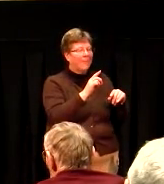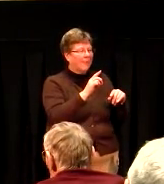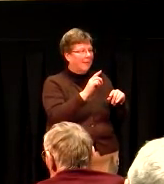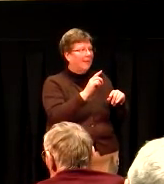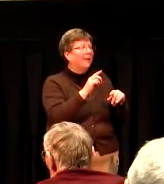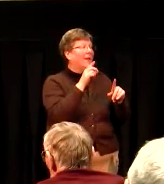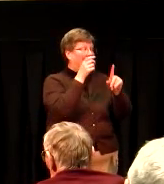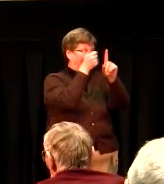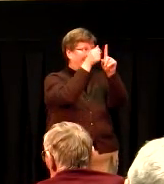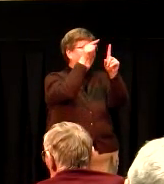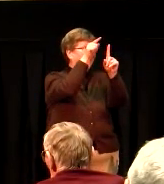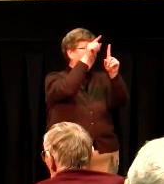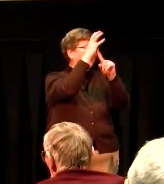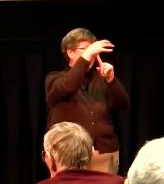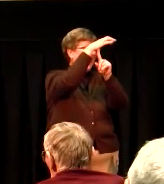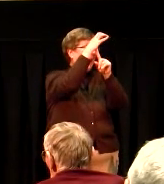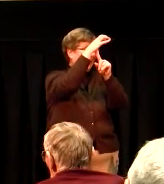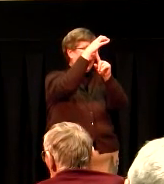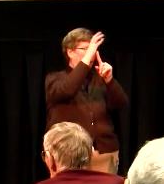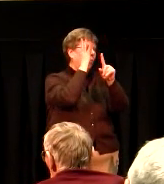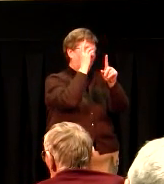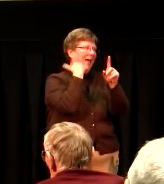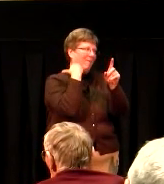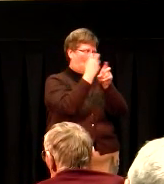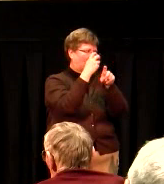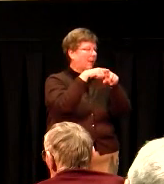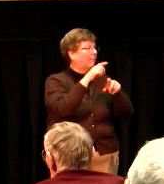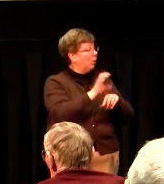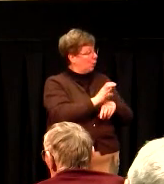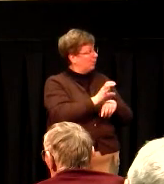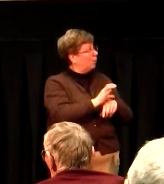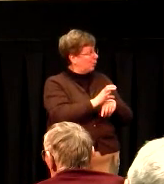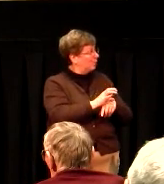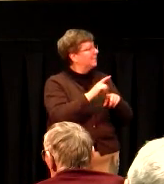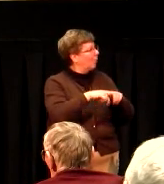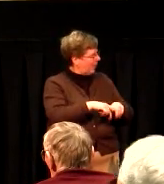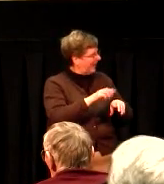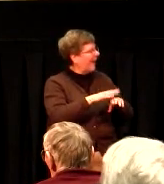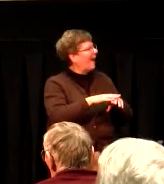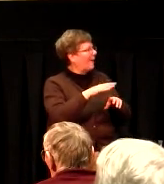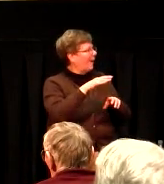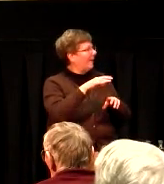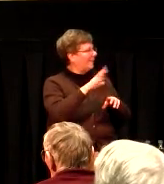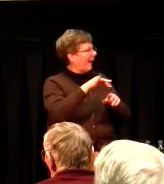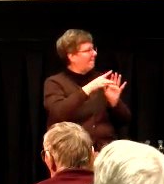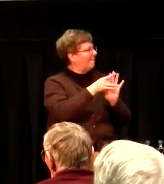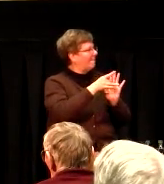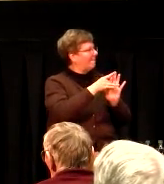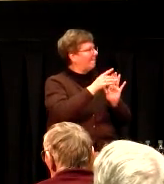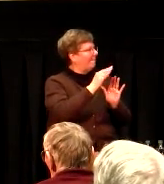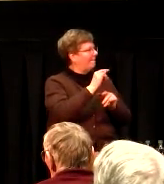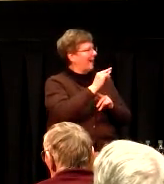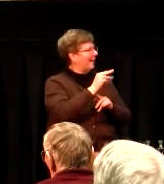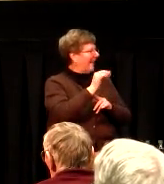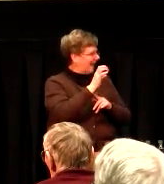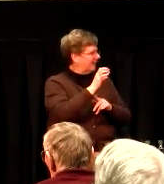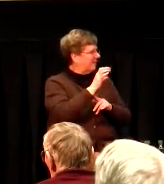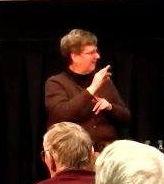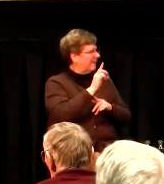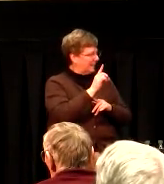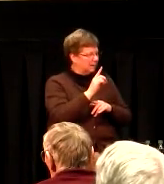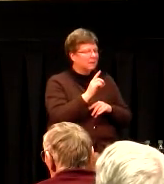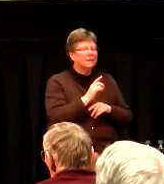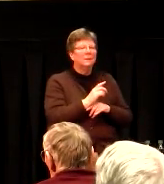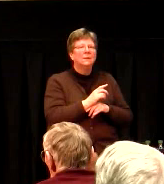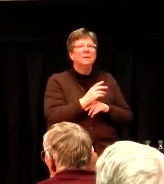they may have a really hard time responding. All of our computers, we also don't know, there's some, the